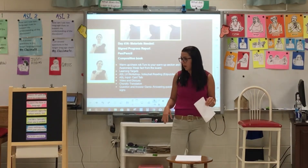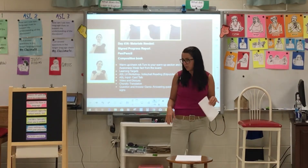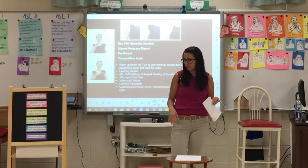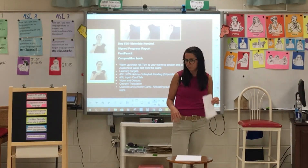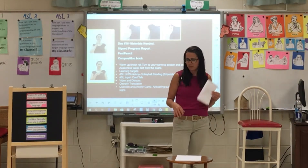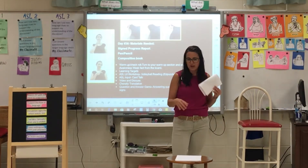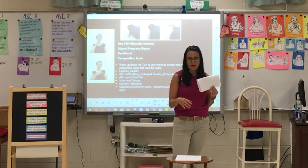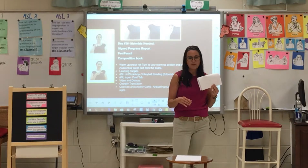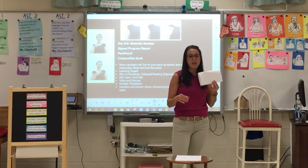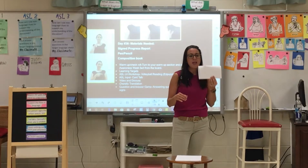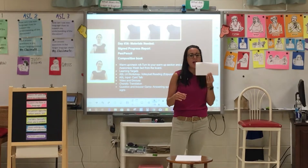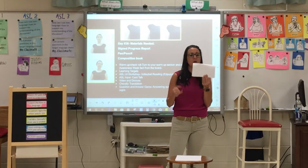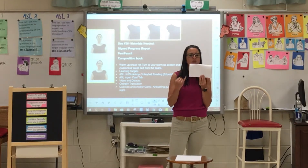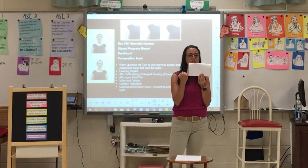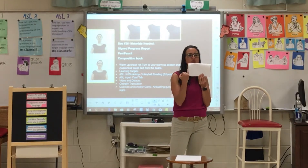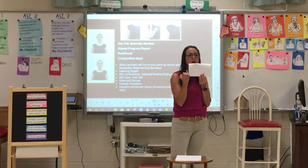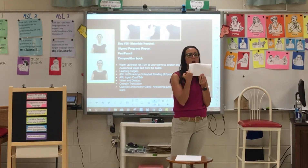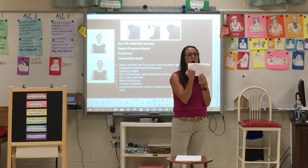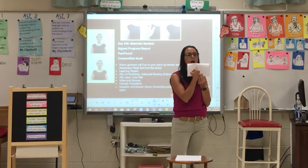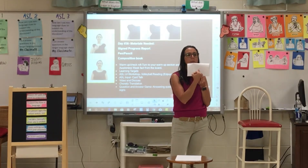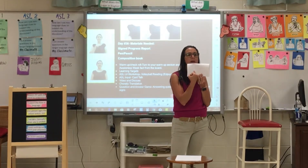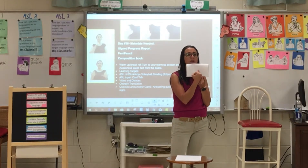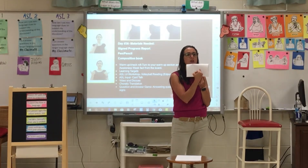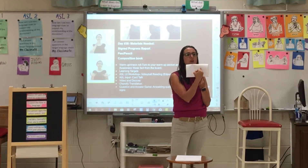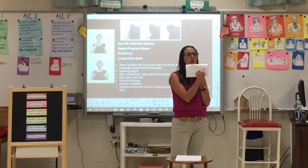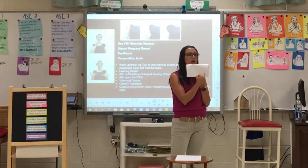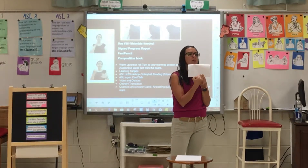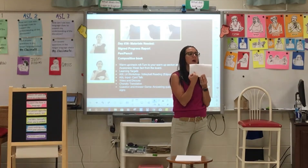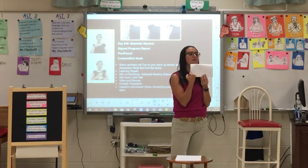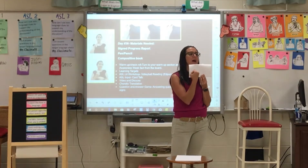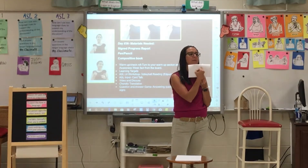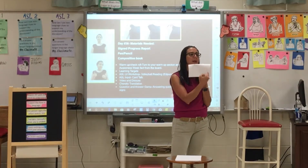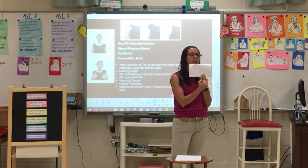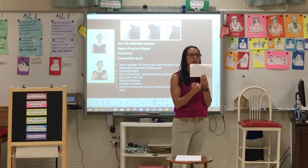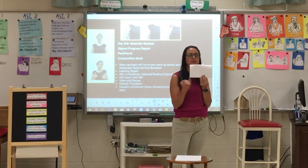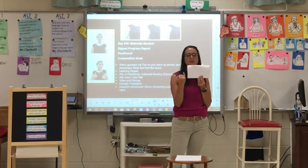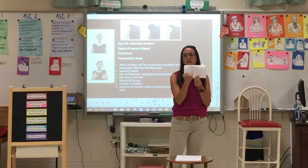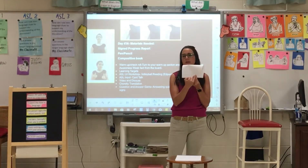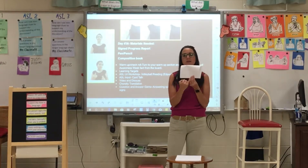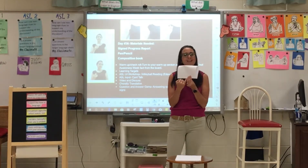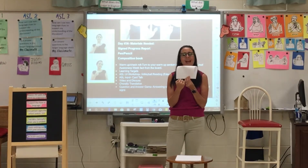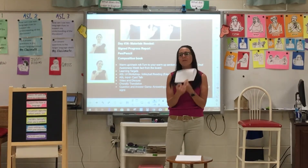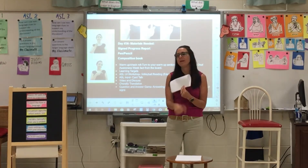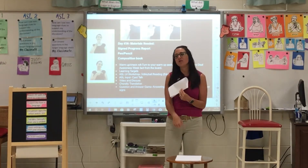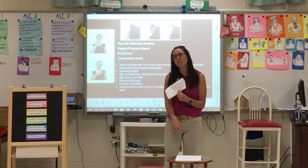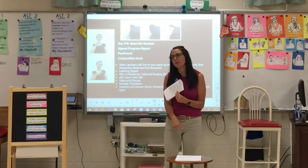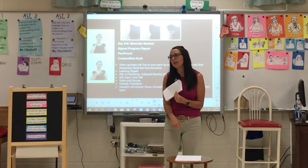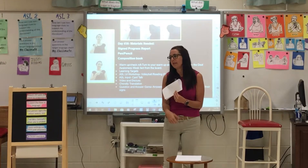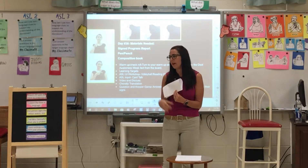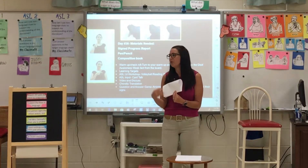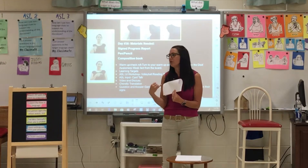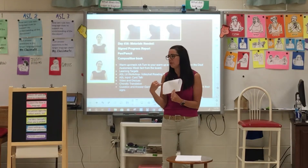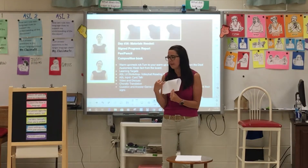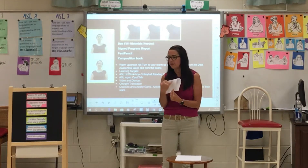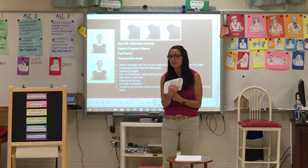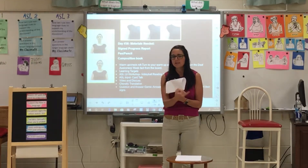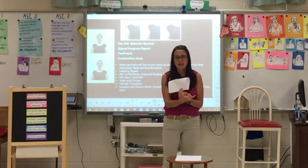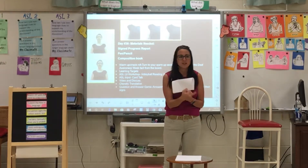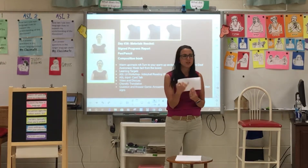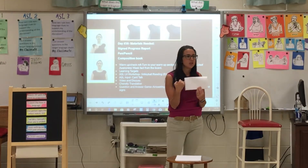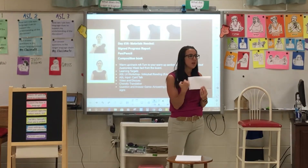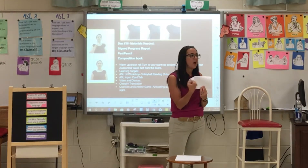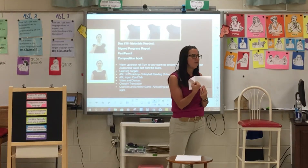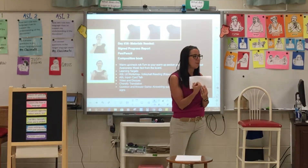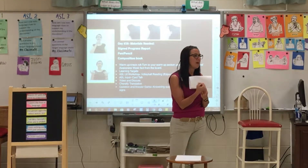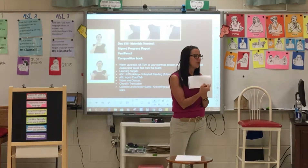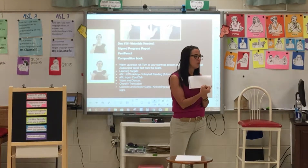would you go? Okay? I want you to draw a picture of that place. Doesn't have to be super detailed, just a